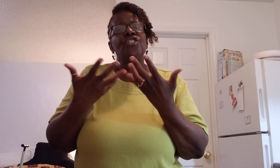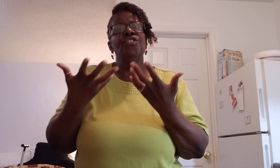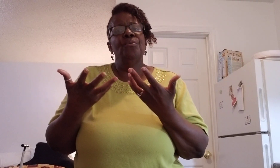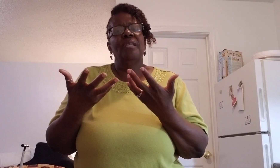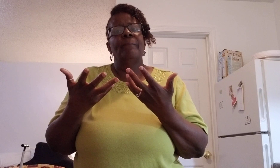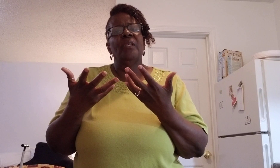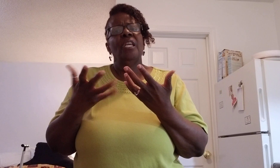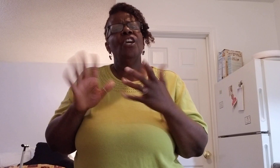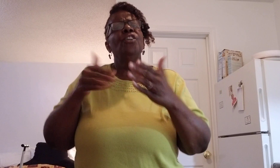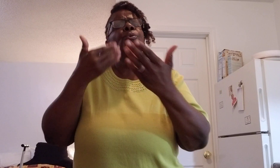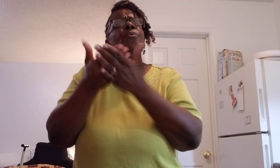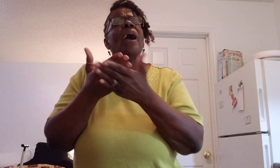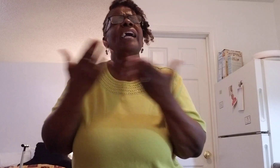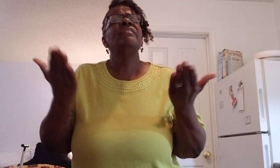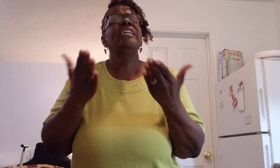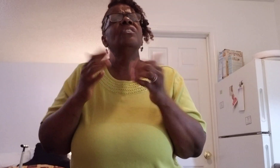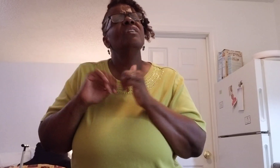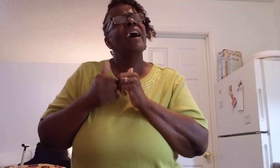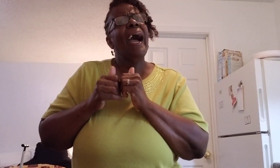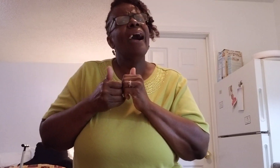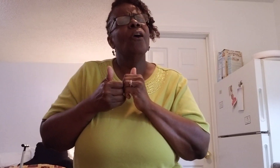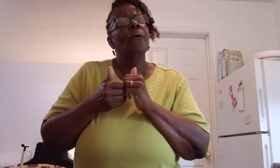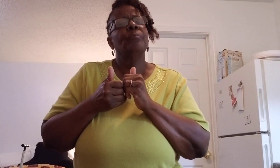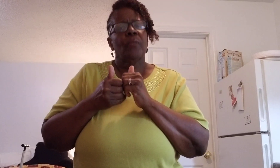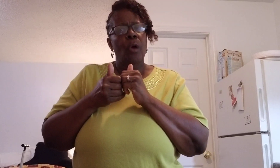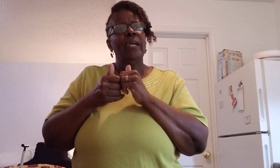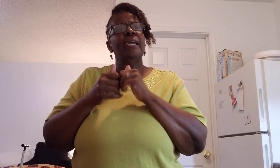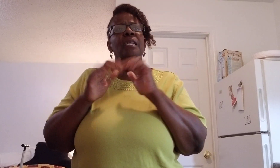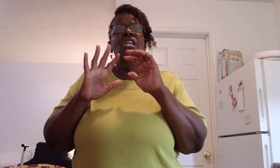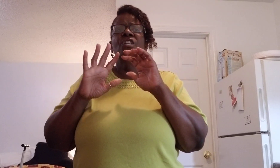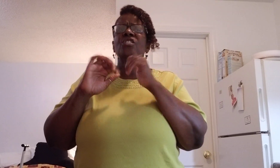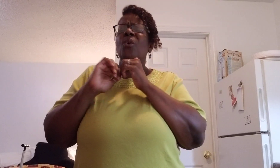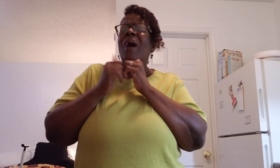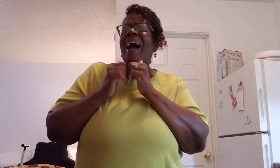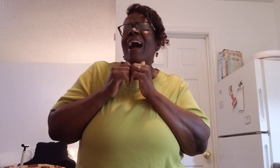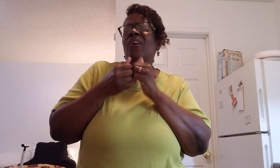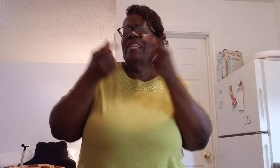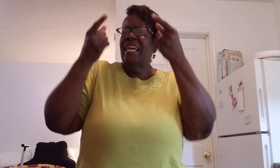do something? You arrived here, how? Okay, so how can it